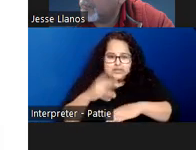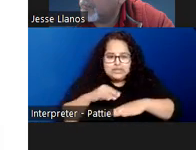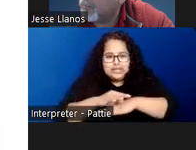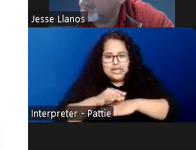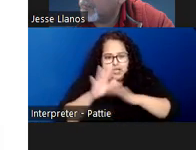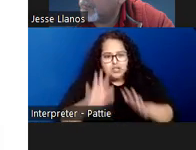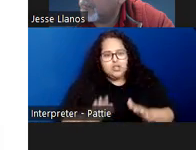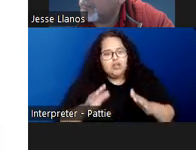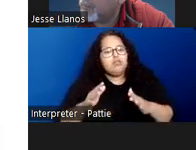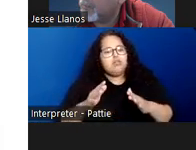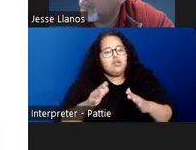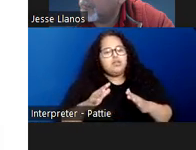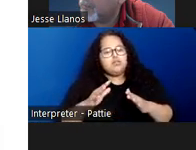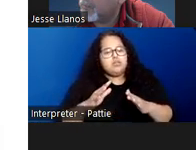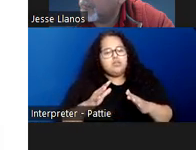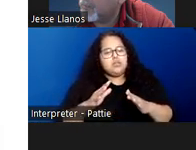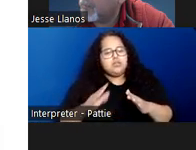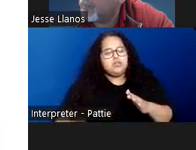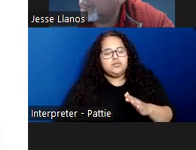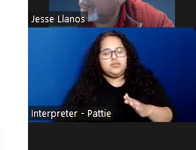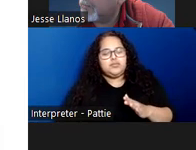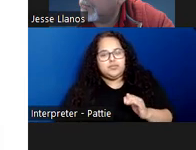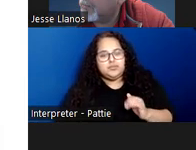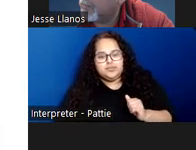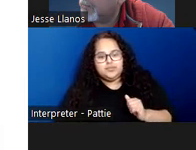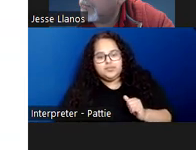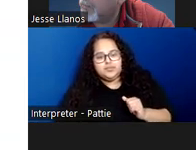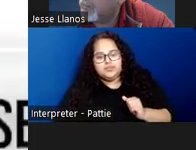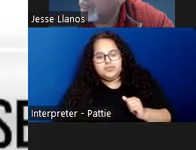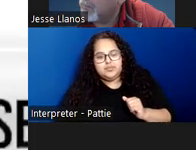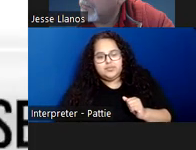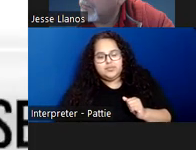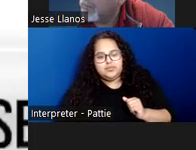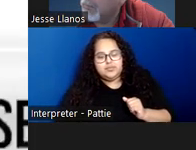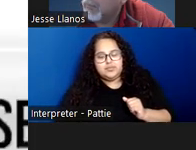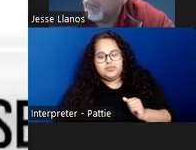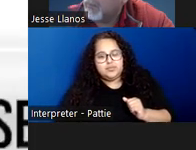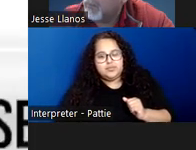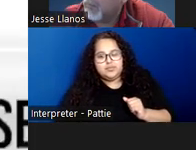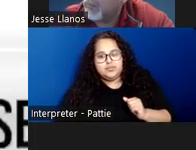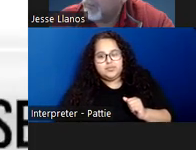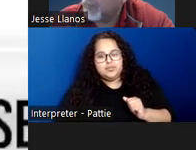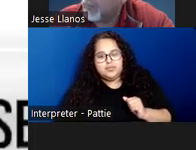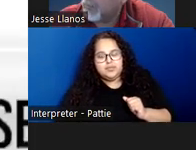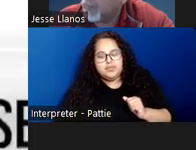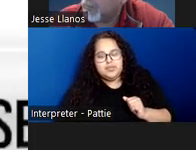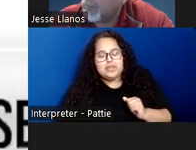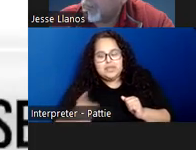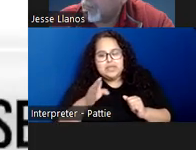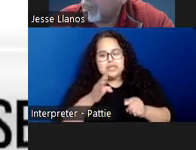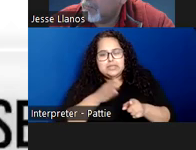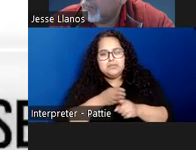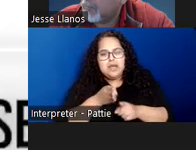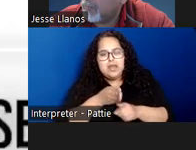are here throughout your college journey and to help you complete your educational goals. This pathway provides classes with a